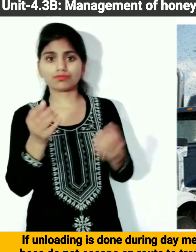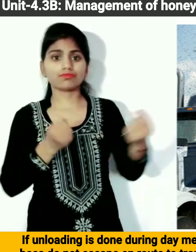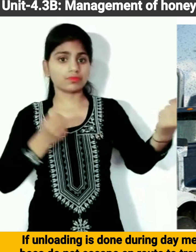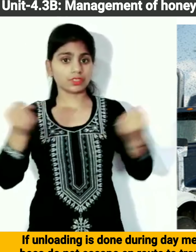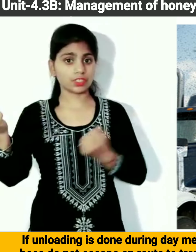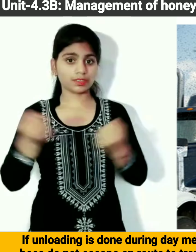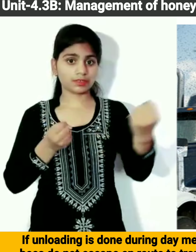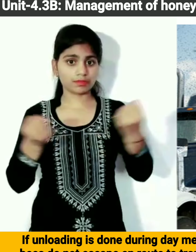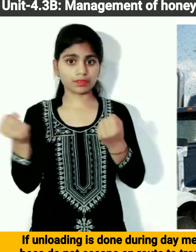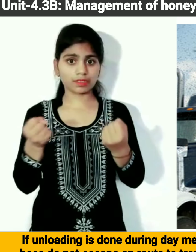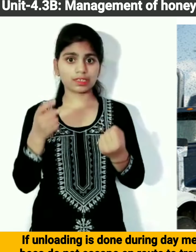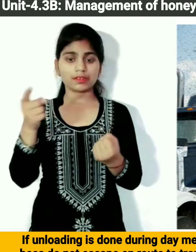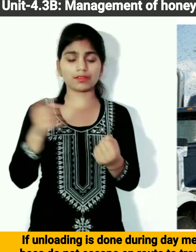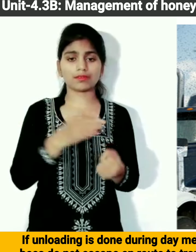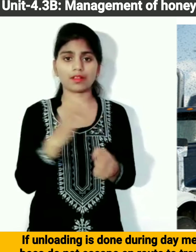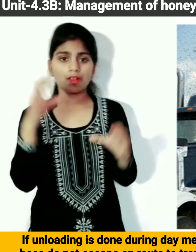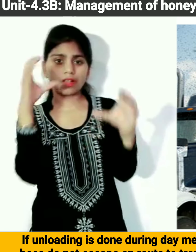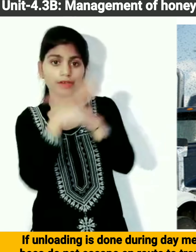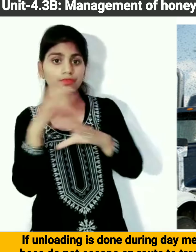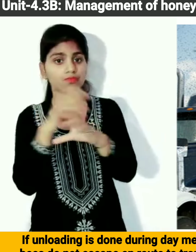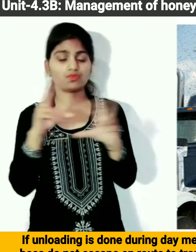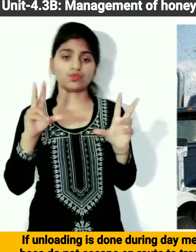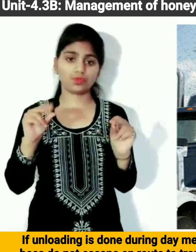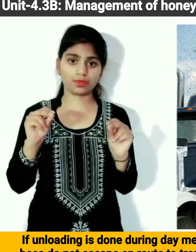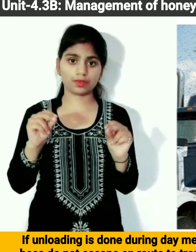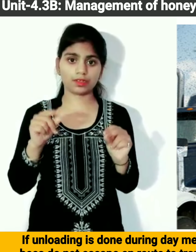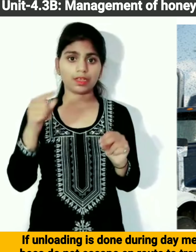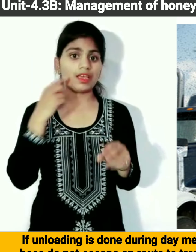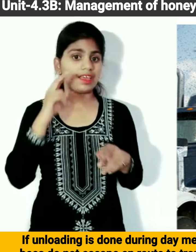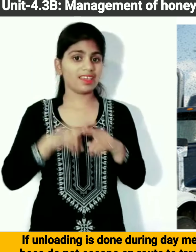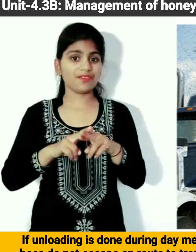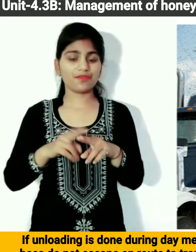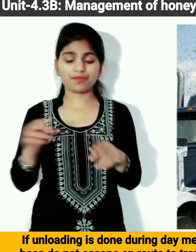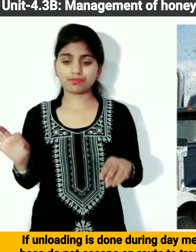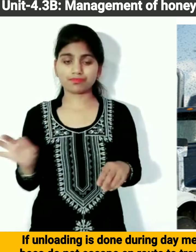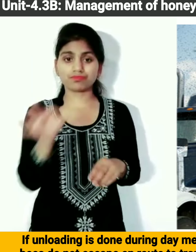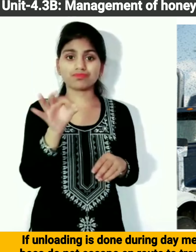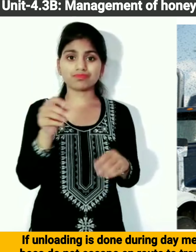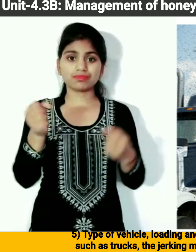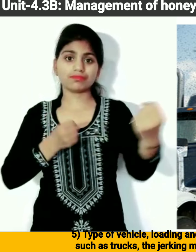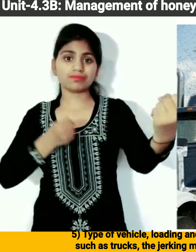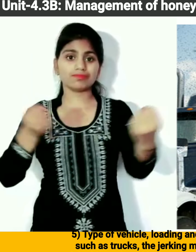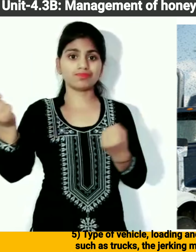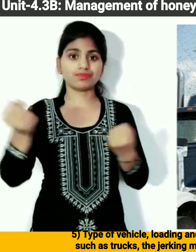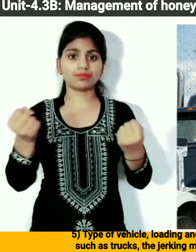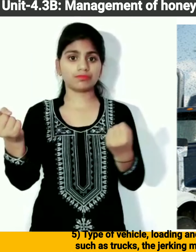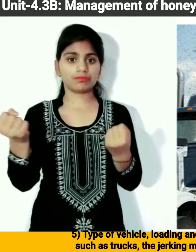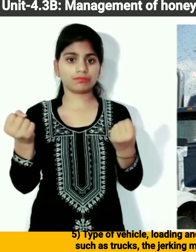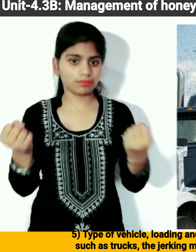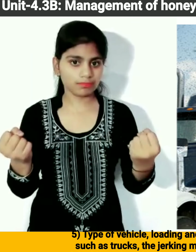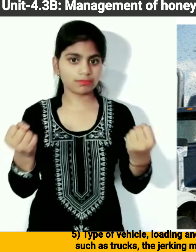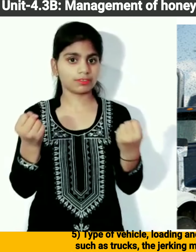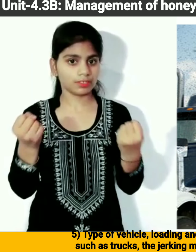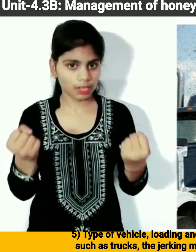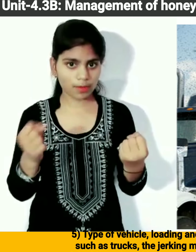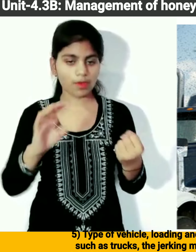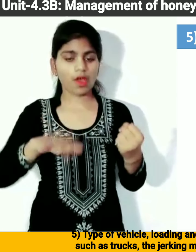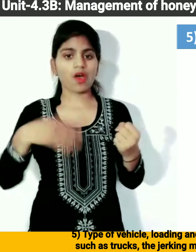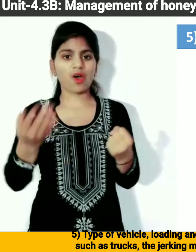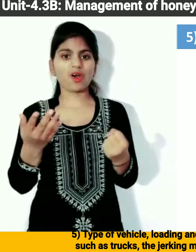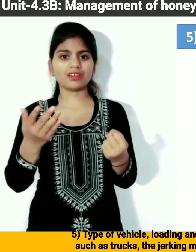a forced stoppage because of traffic jam or problem with the vehicle.